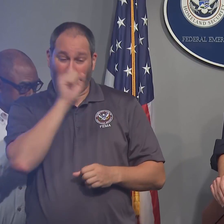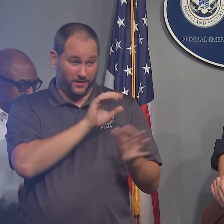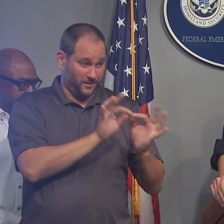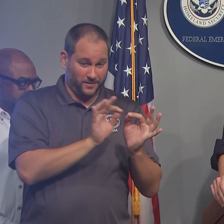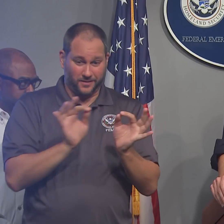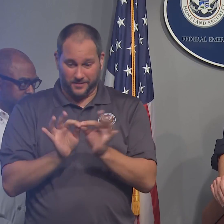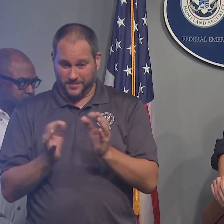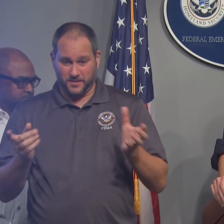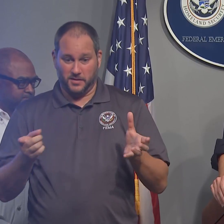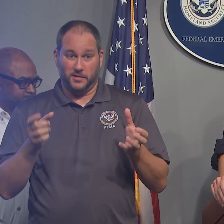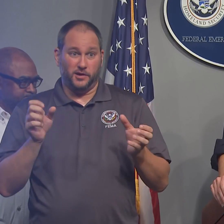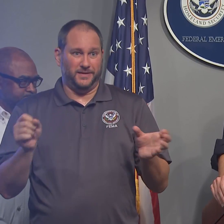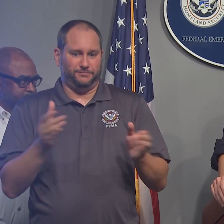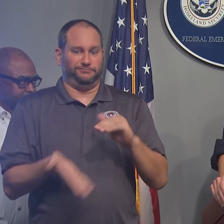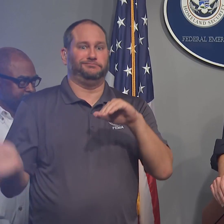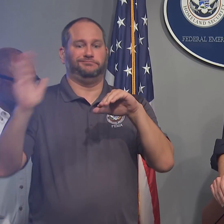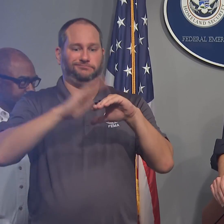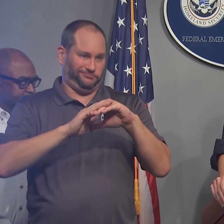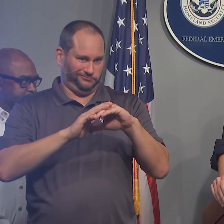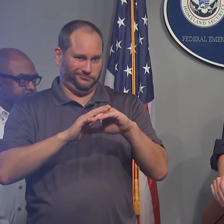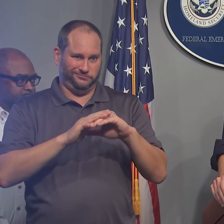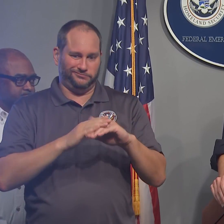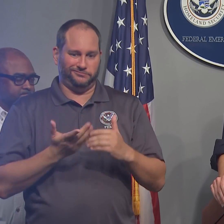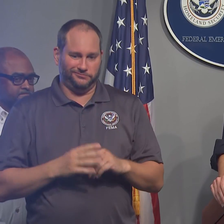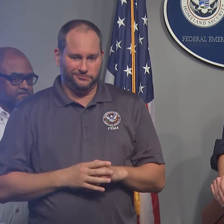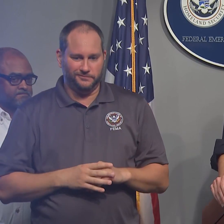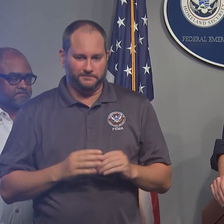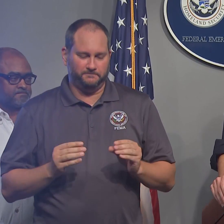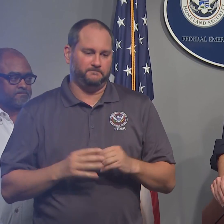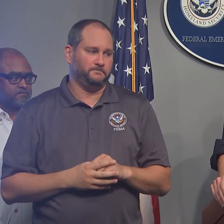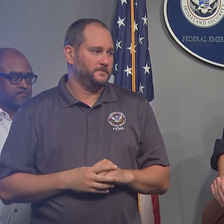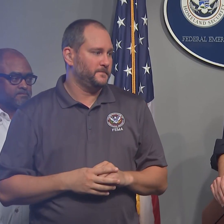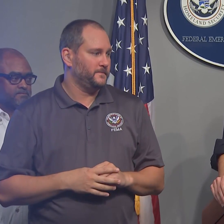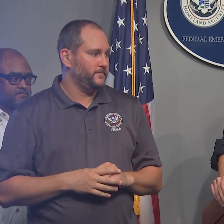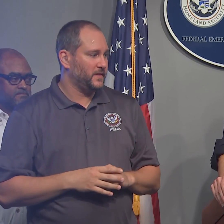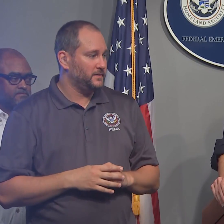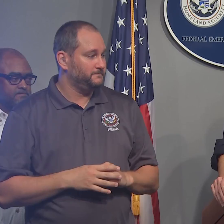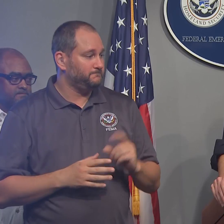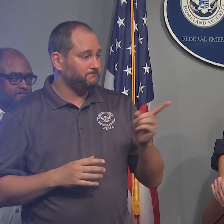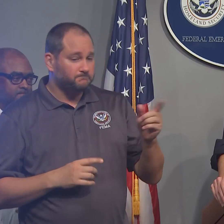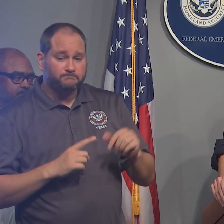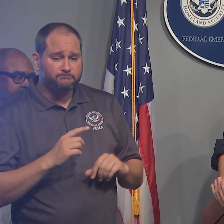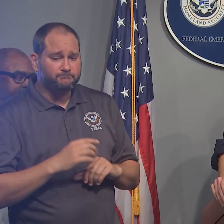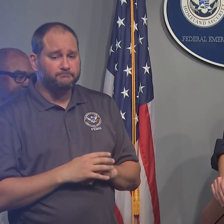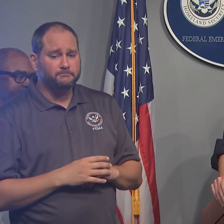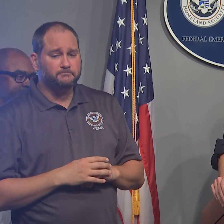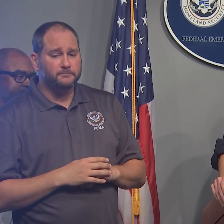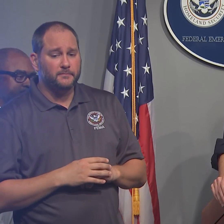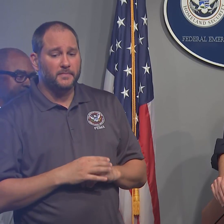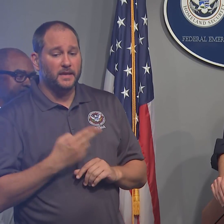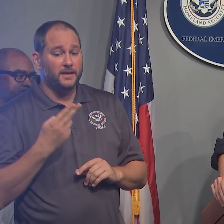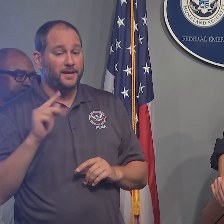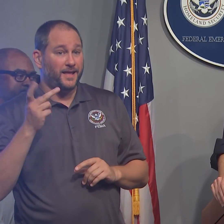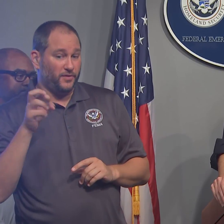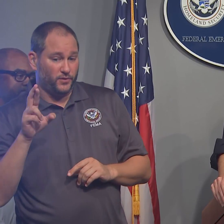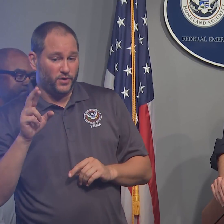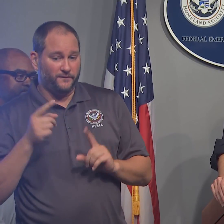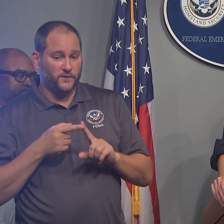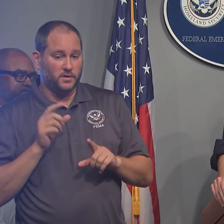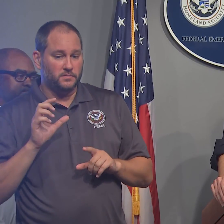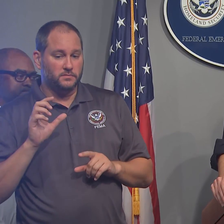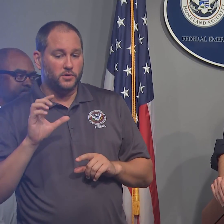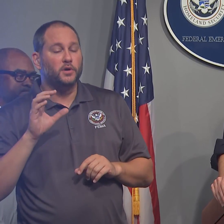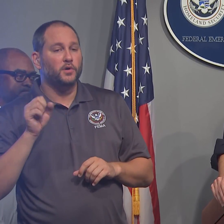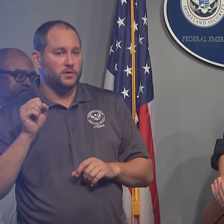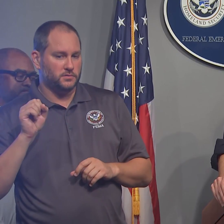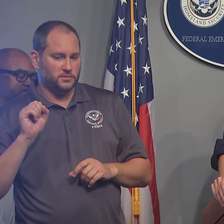has the potential, by all means, to line up with that. Yes, ma'am. Hi, Heather Timmons with Courts. This is a